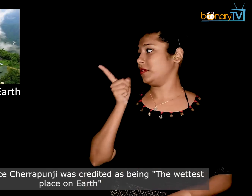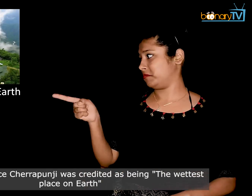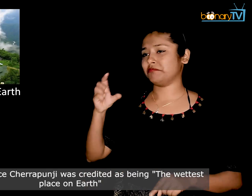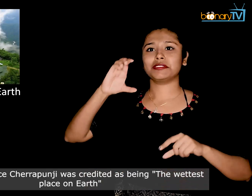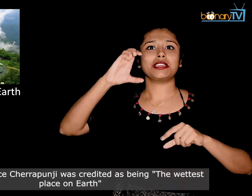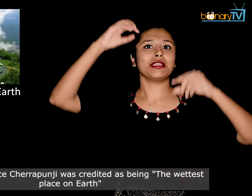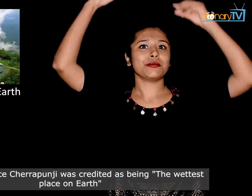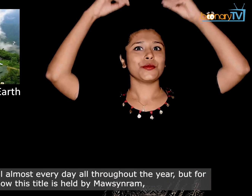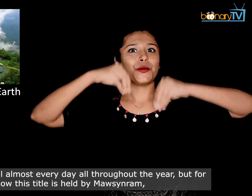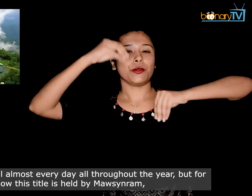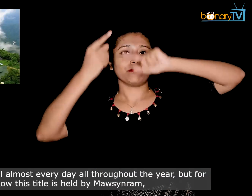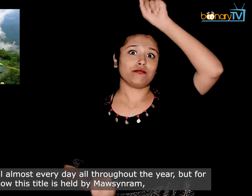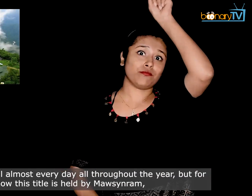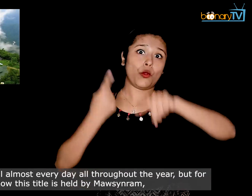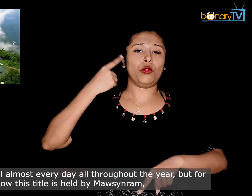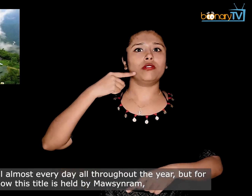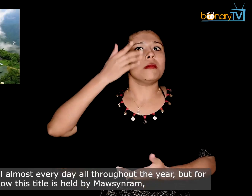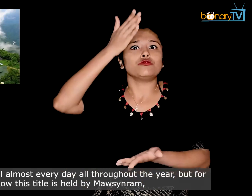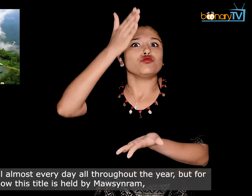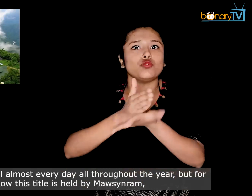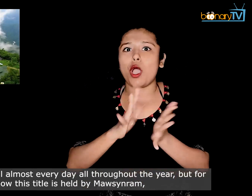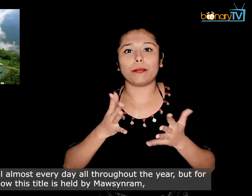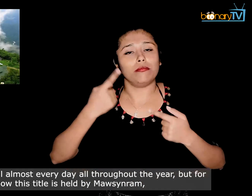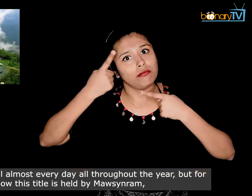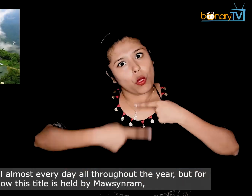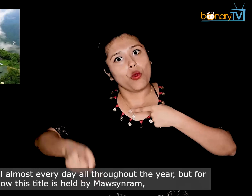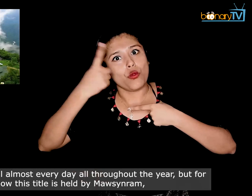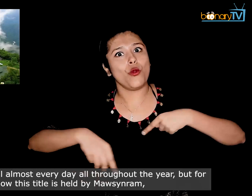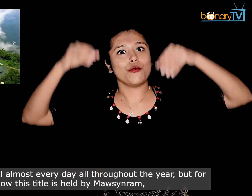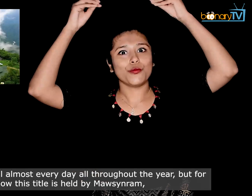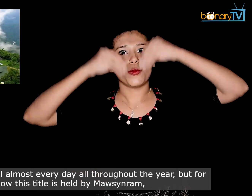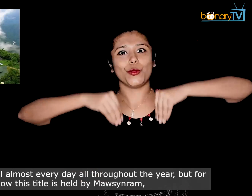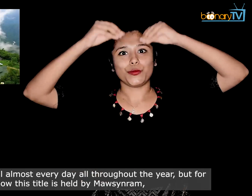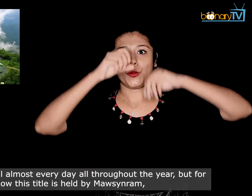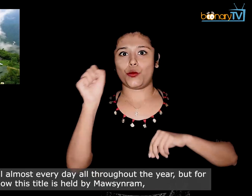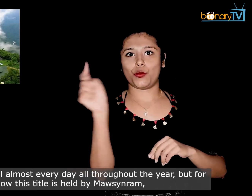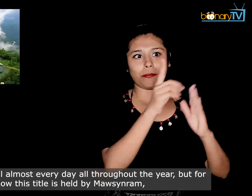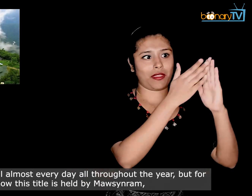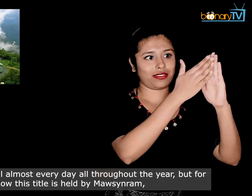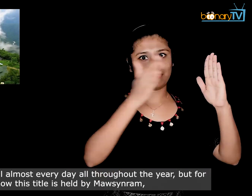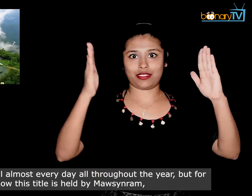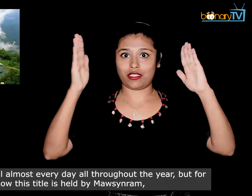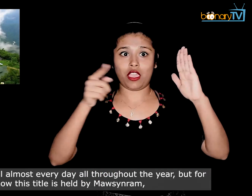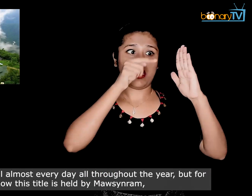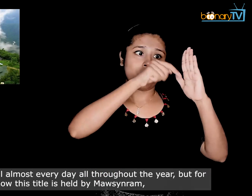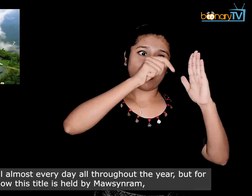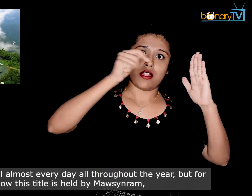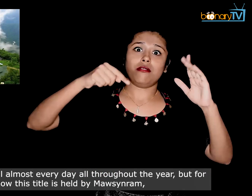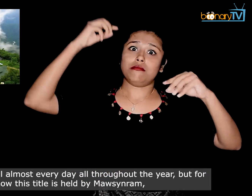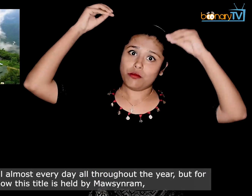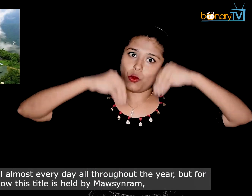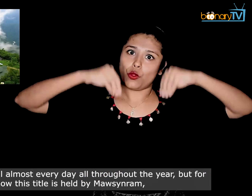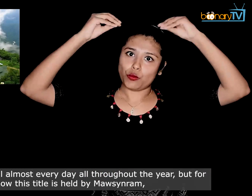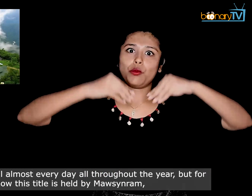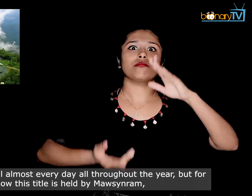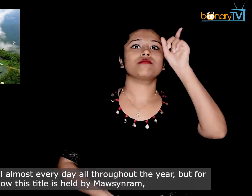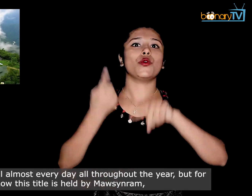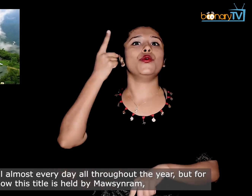earth, as it has rainfall almost every day all throughout the year. But